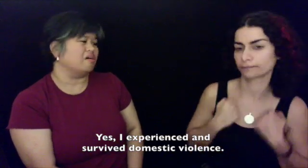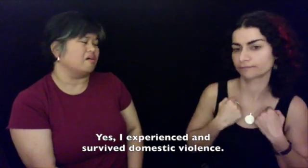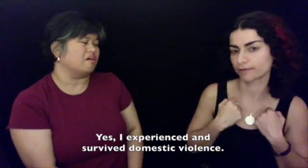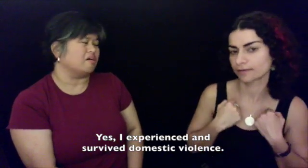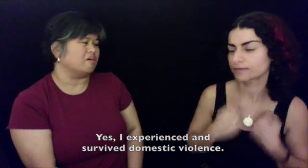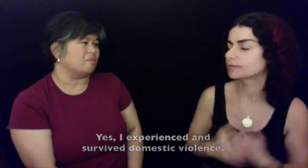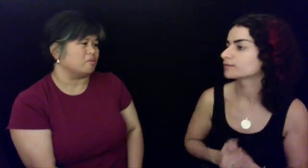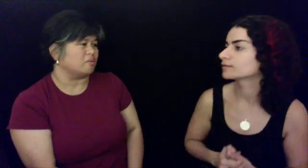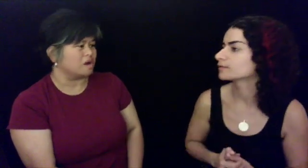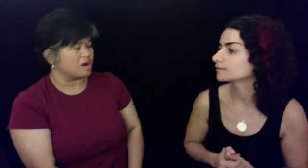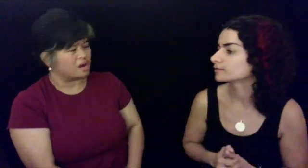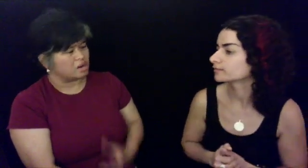domestic violence.